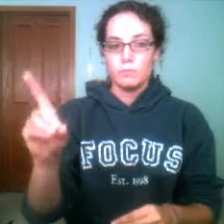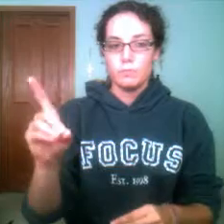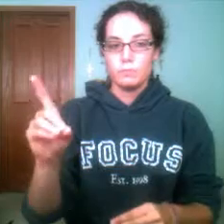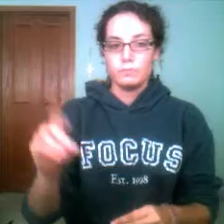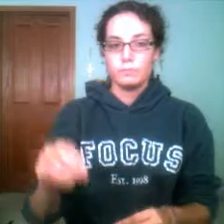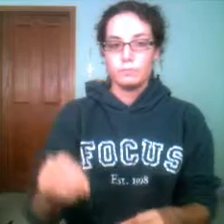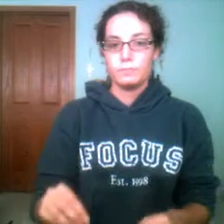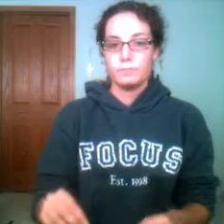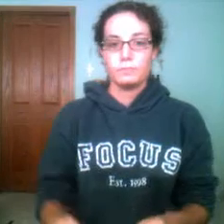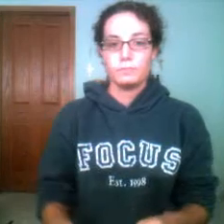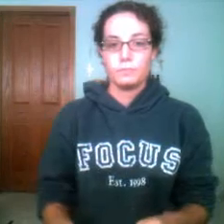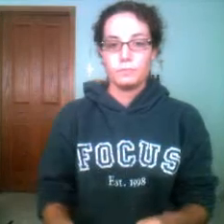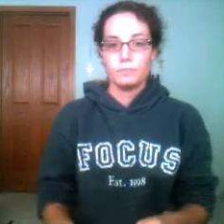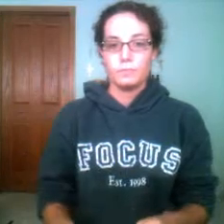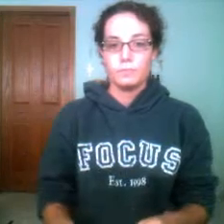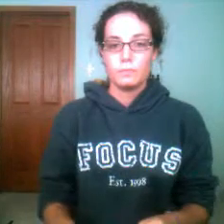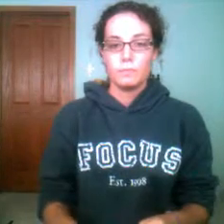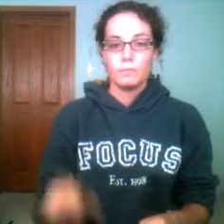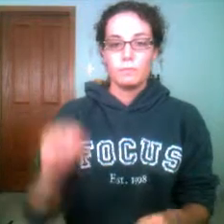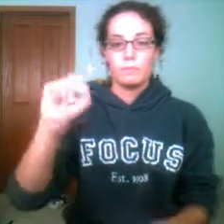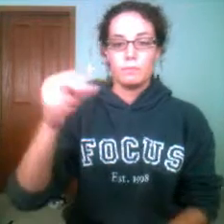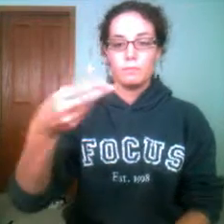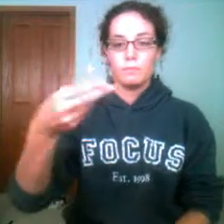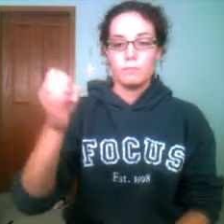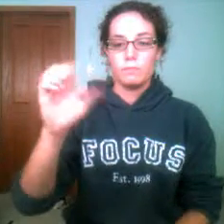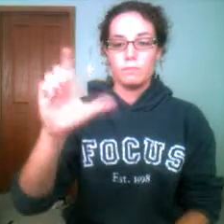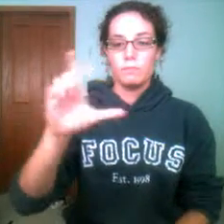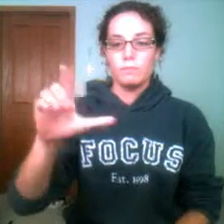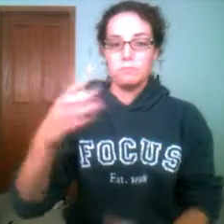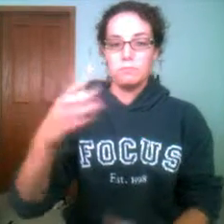While buried, the shell slowly rots away.